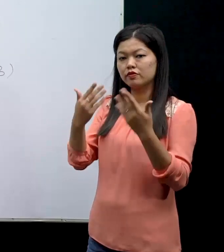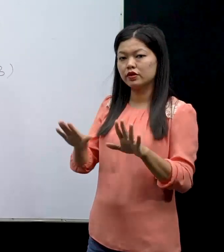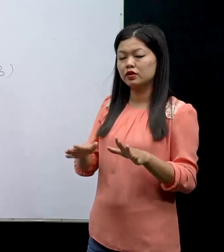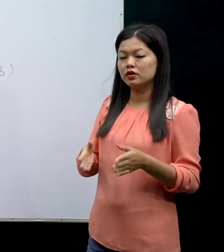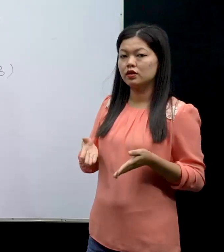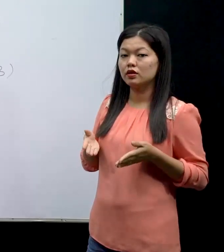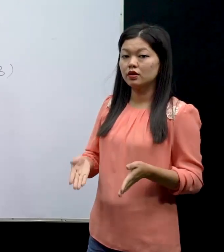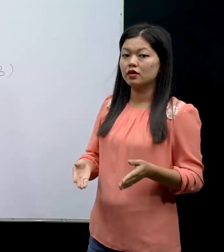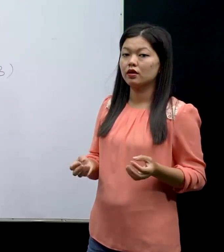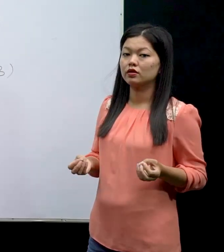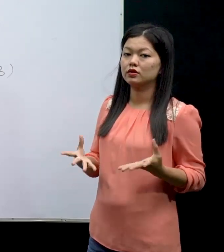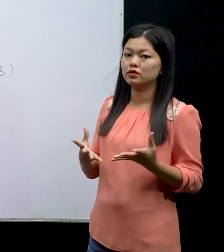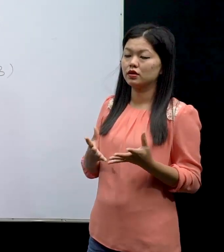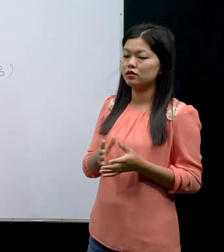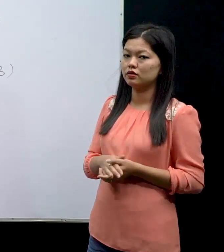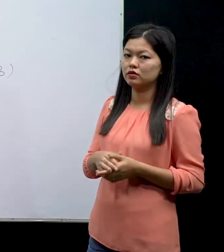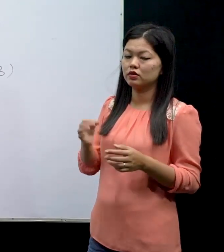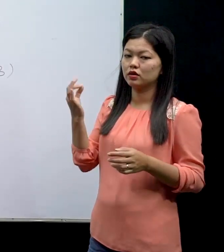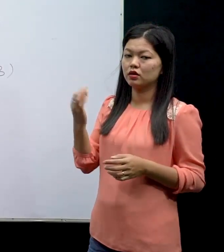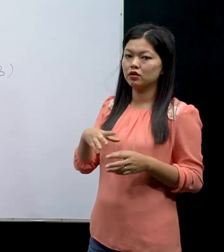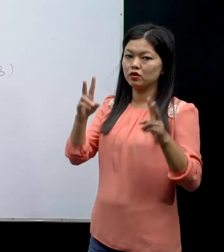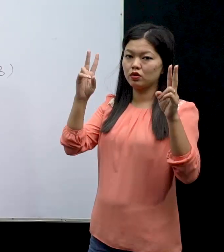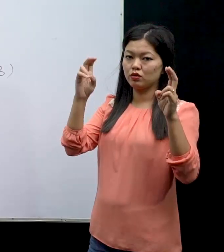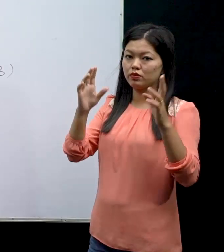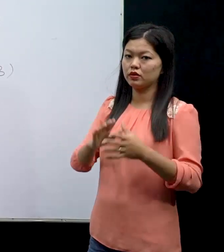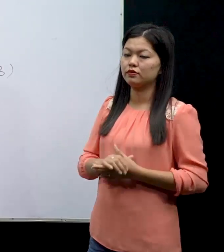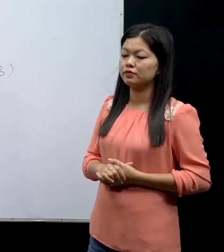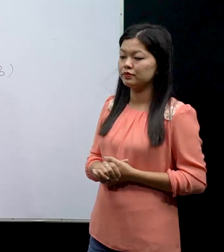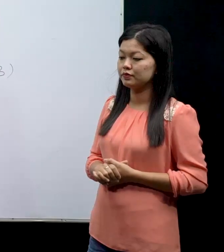we'll start the next topic, that is ions.